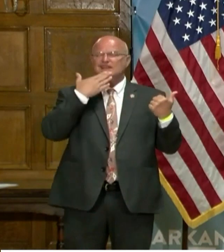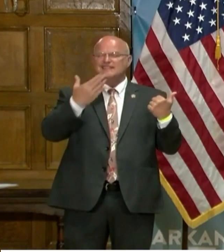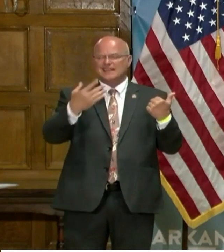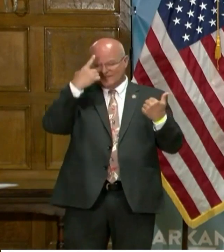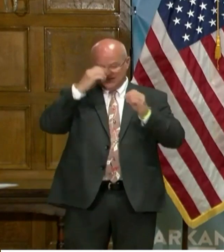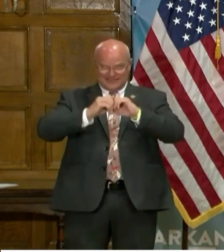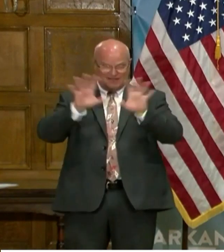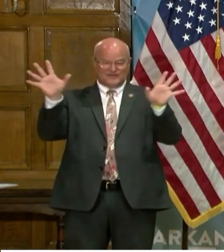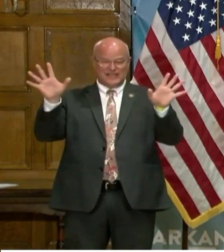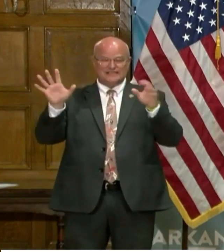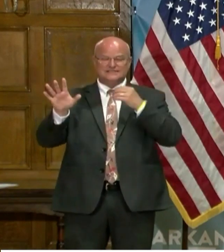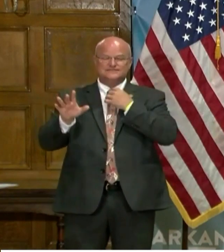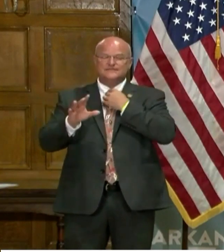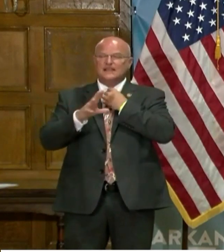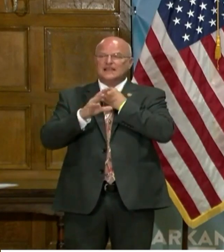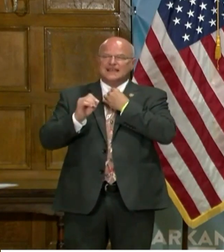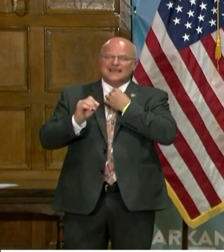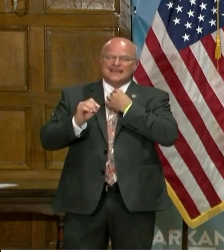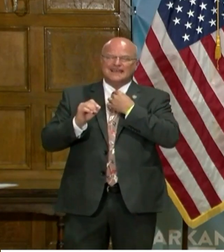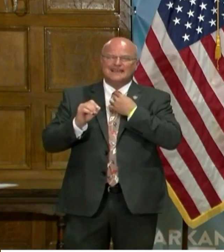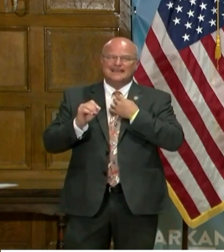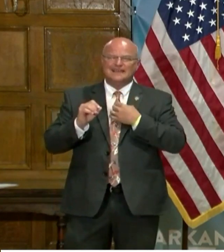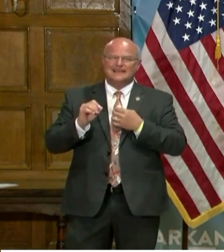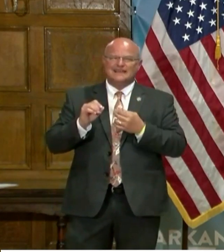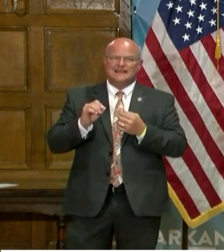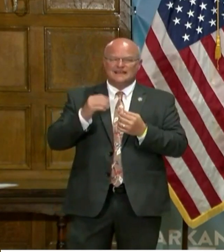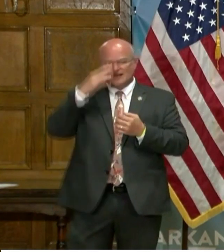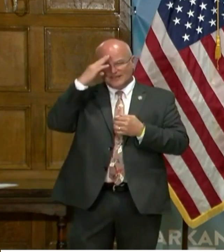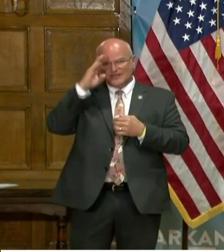for the clarification. And,